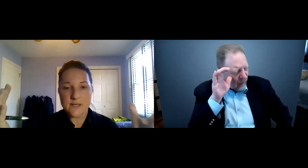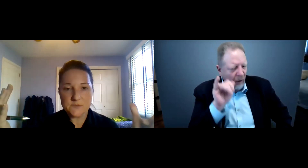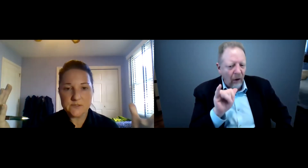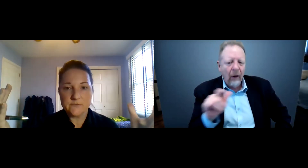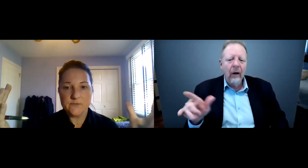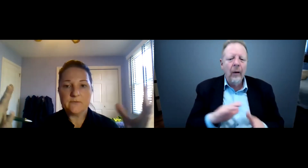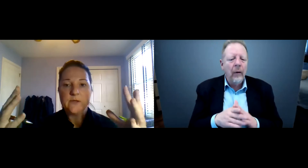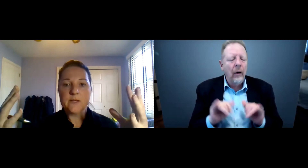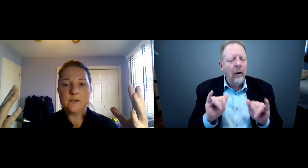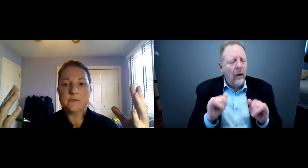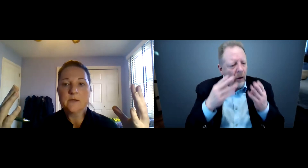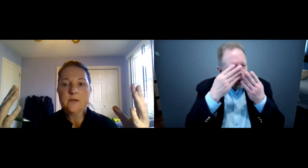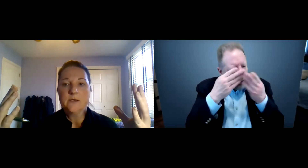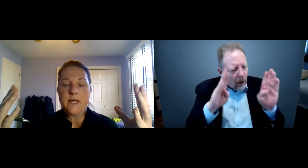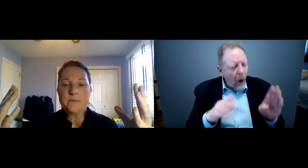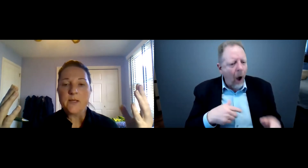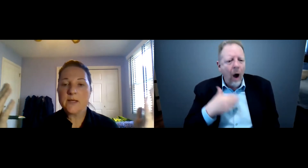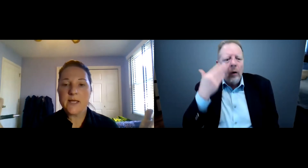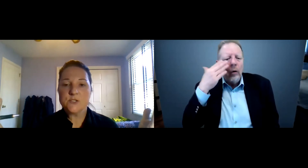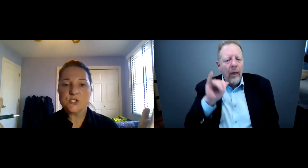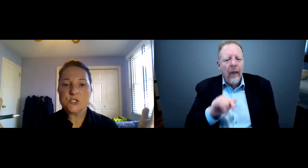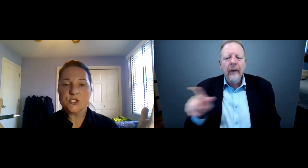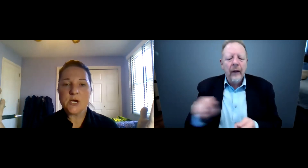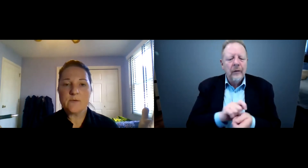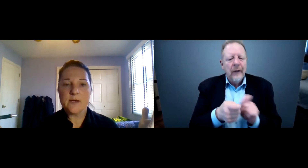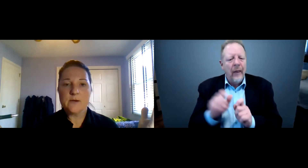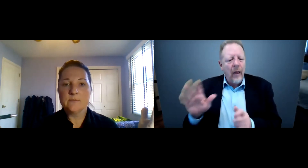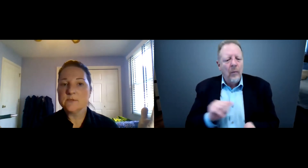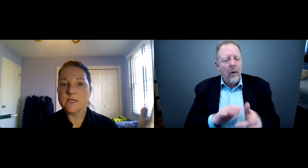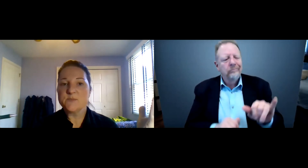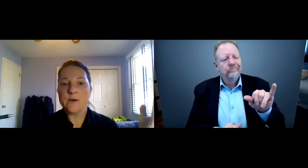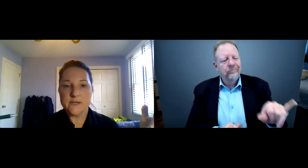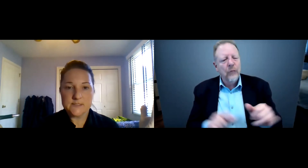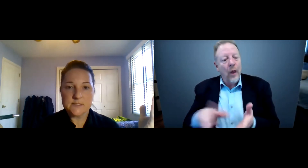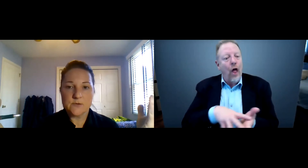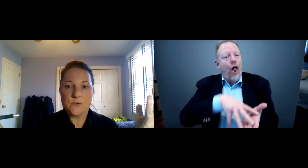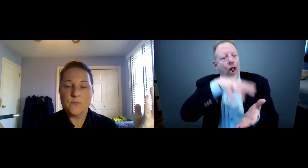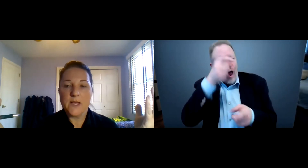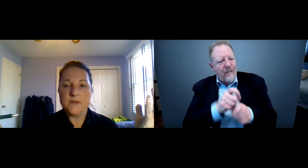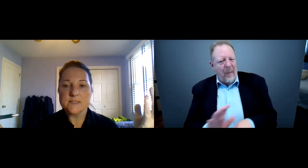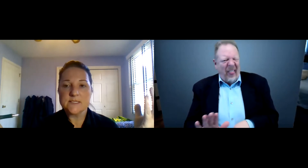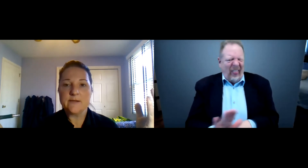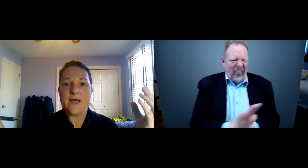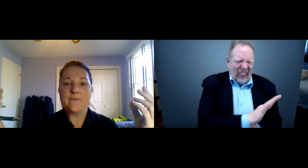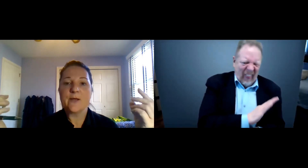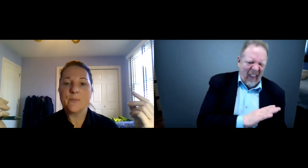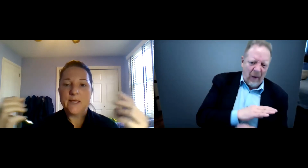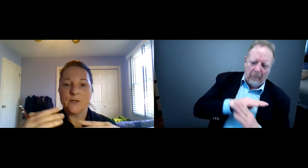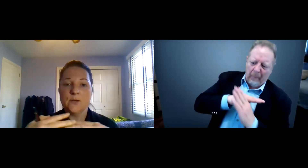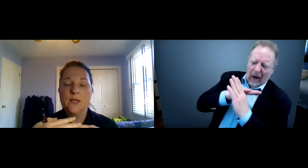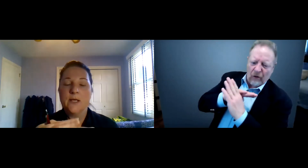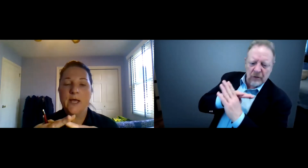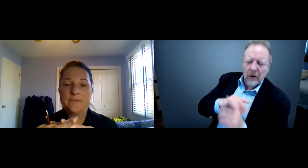more receptive and again, just sharing experiences. So maybe instead of having